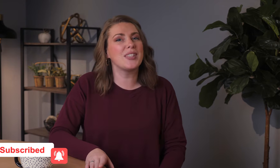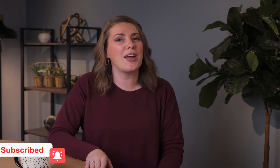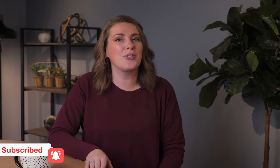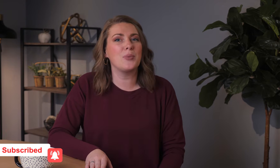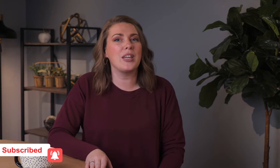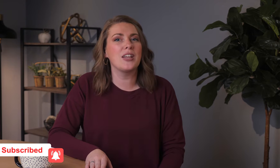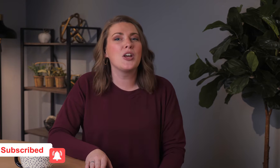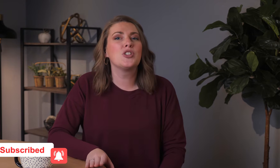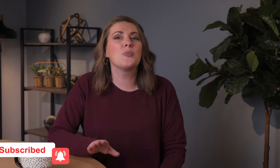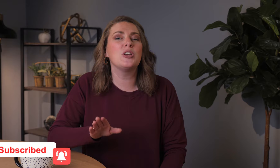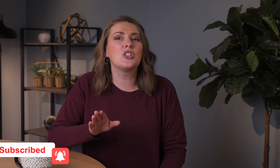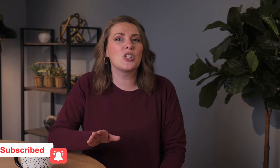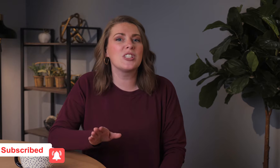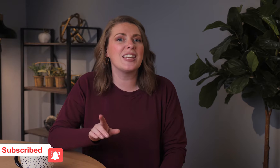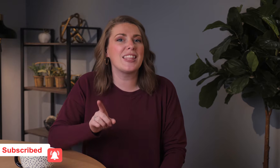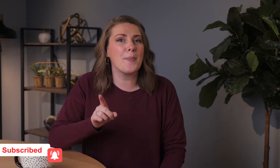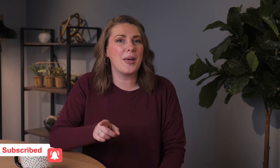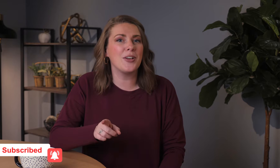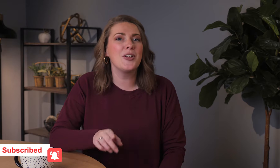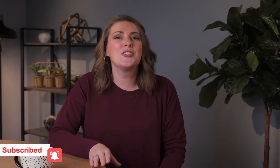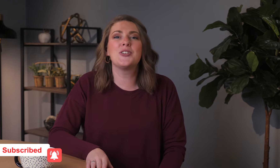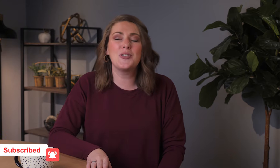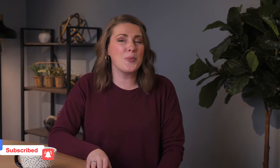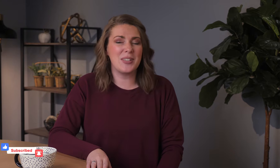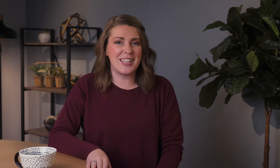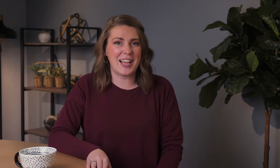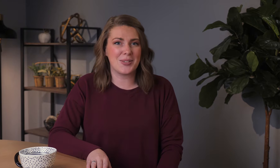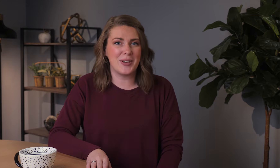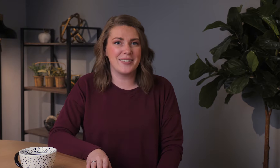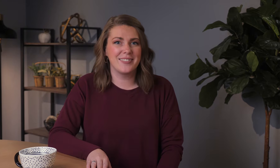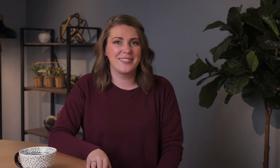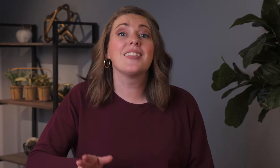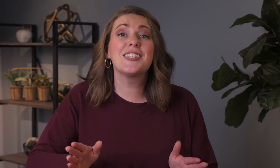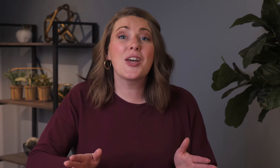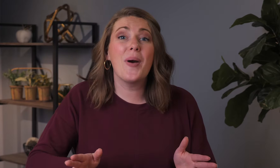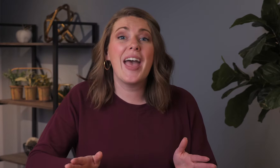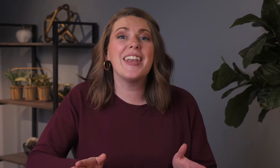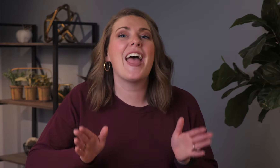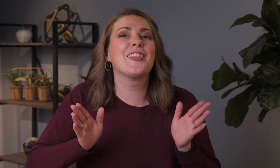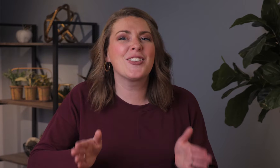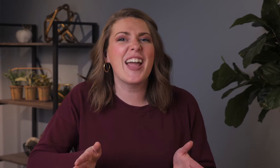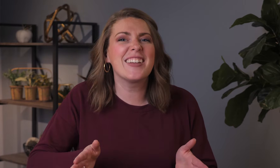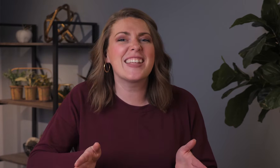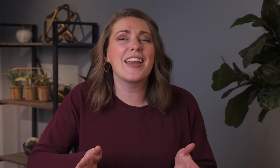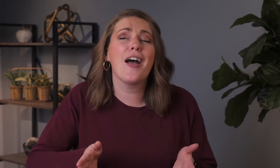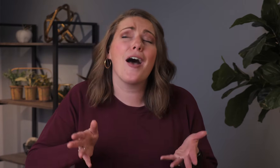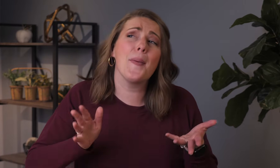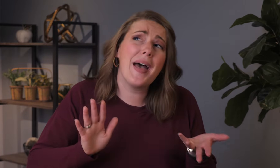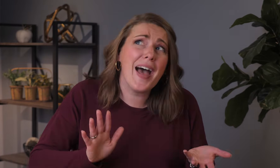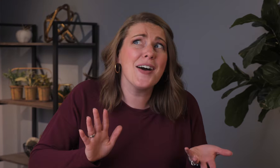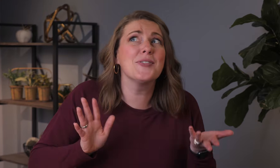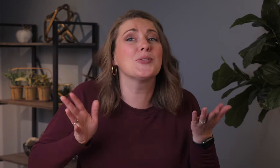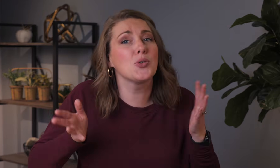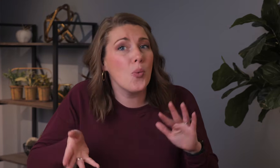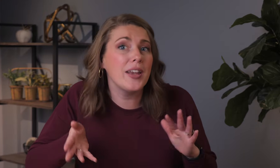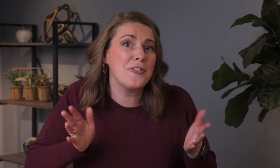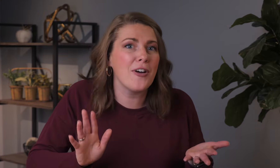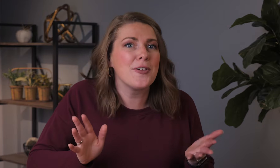every week, so be sure to hit that bell so you don't miss the next one. Let's go ahead and learn how to sign about 25 or